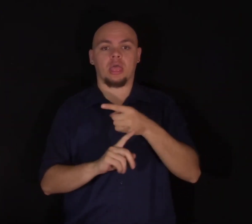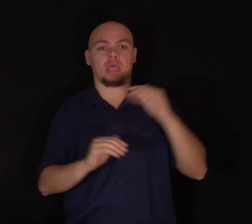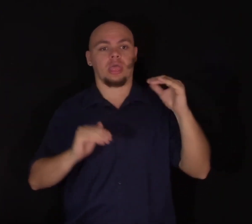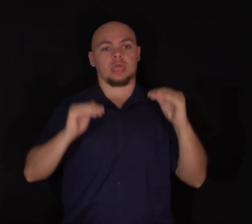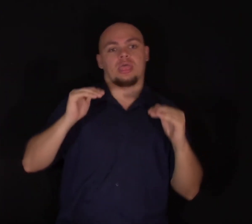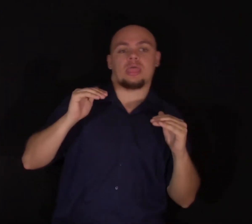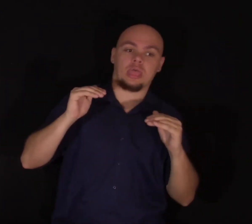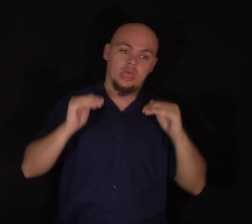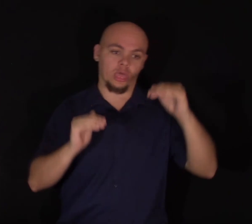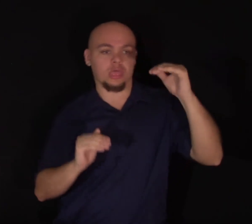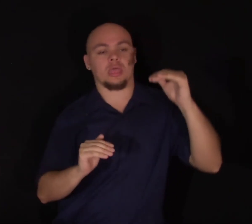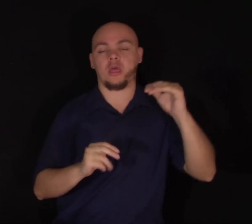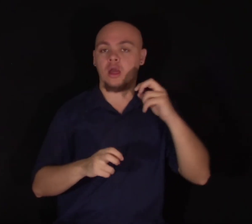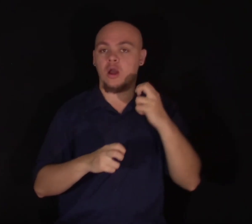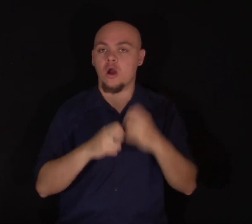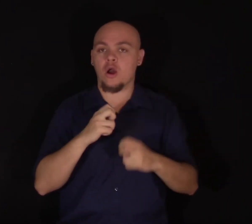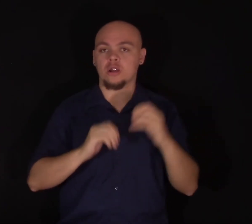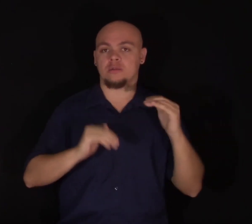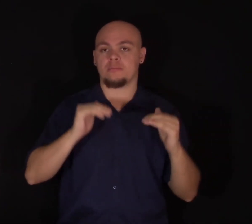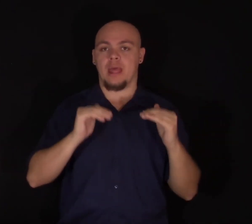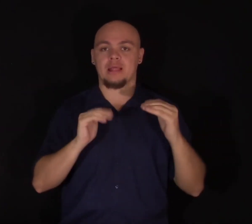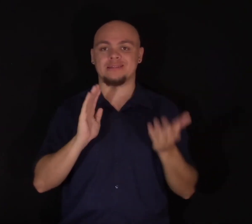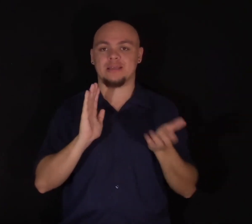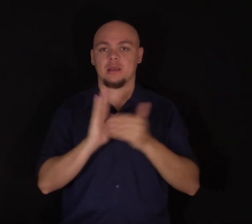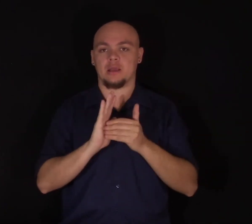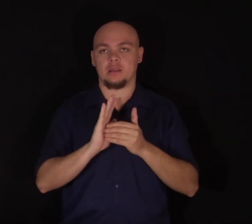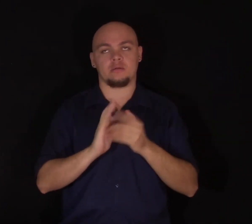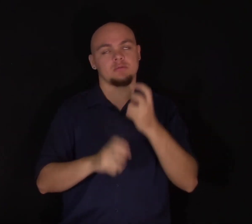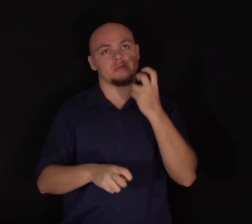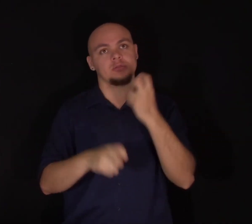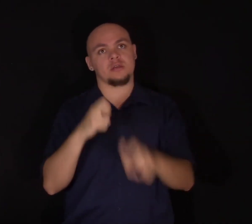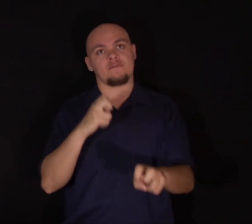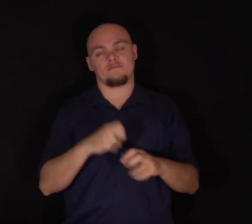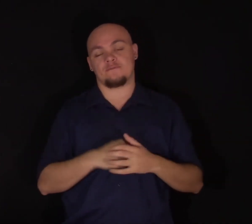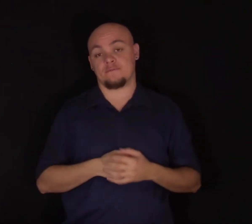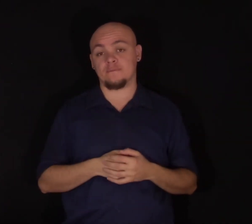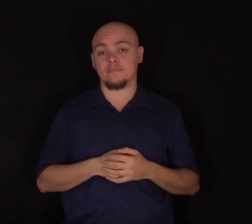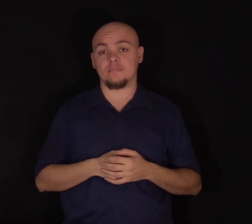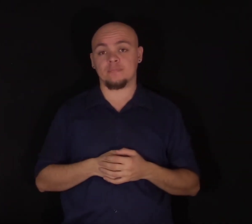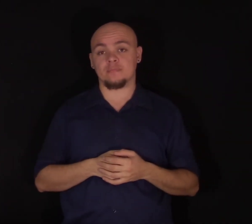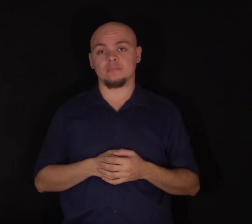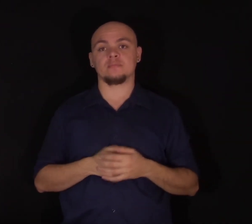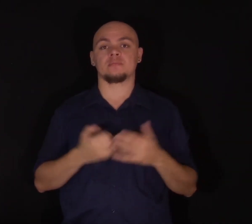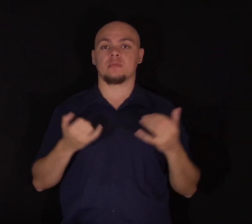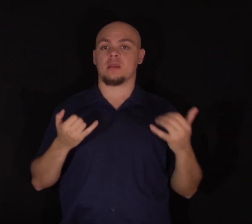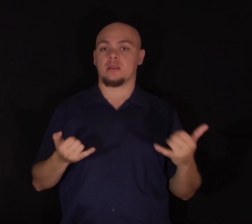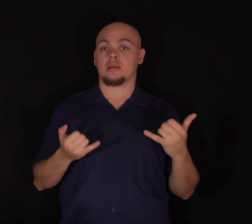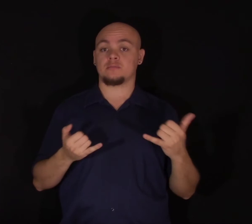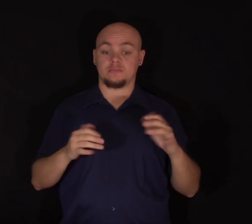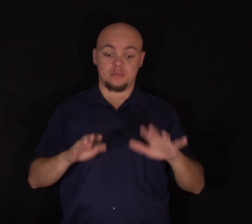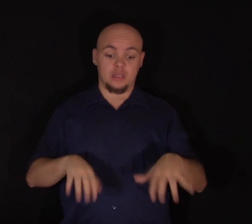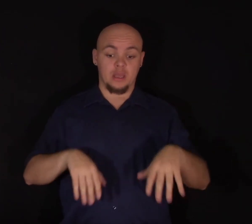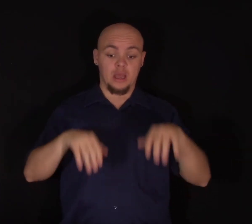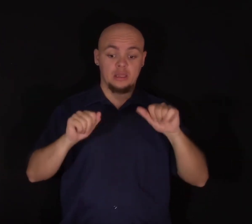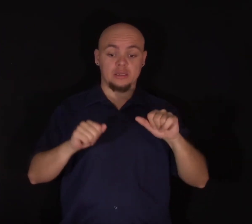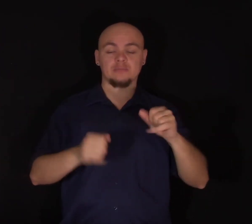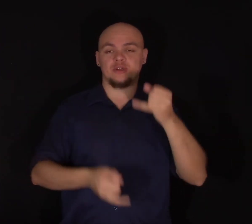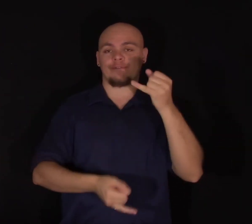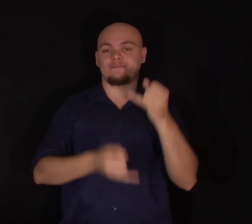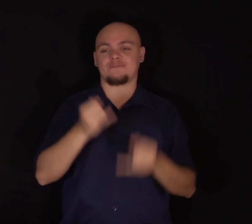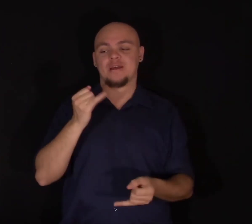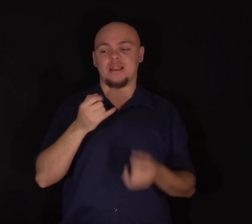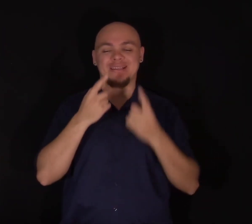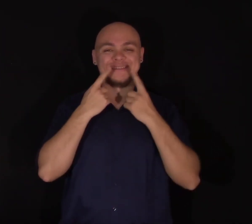was really hard for her to find her way back to center. But now, when adoption was finalized